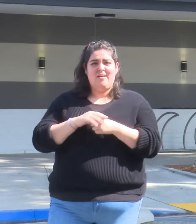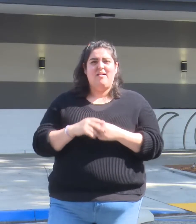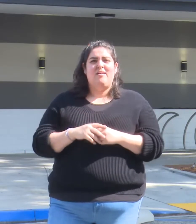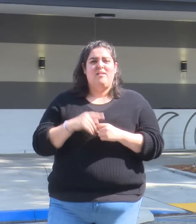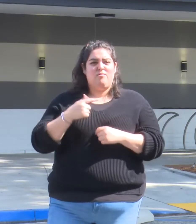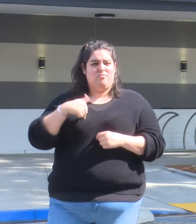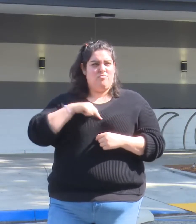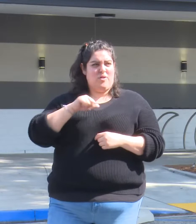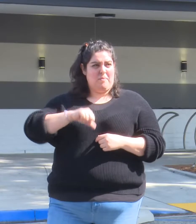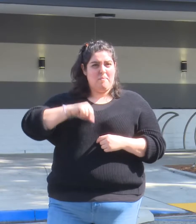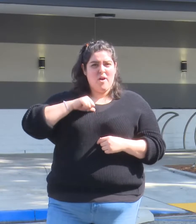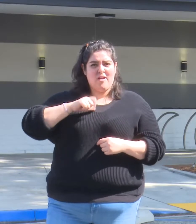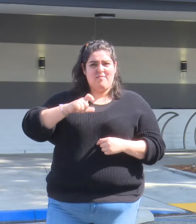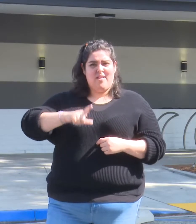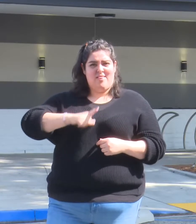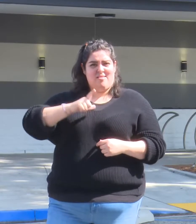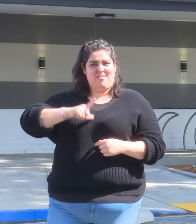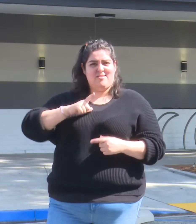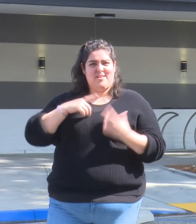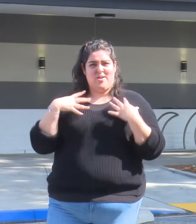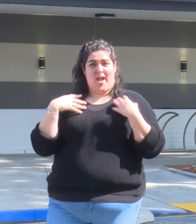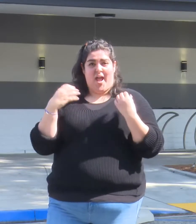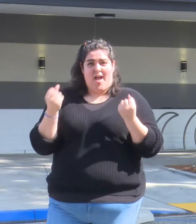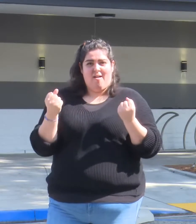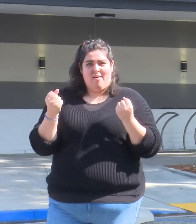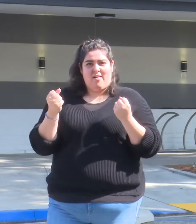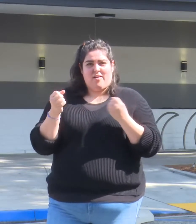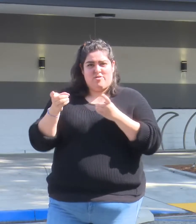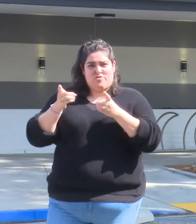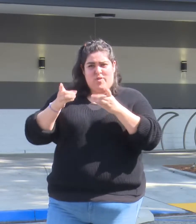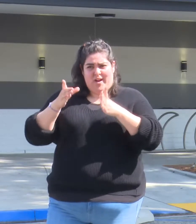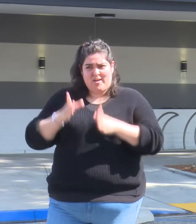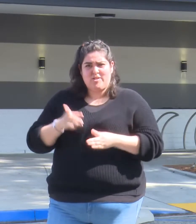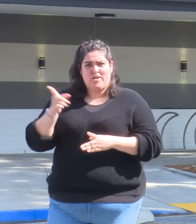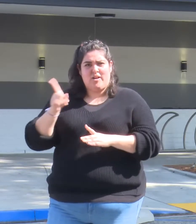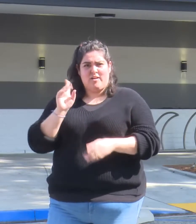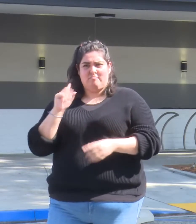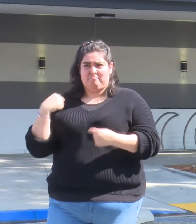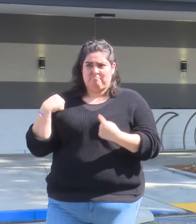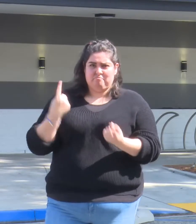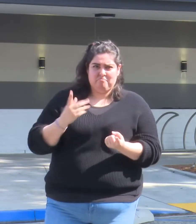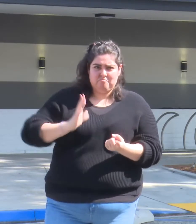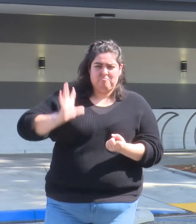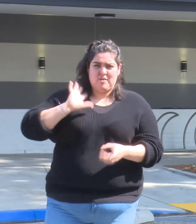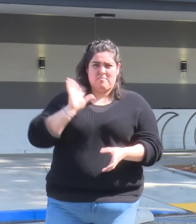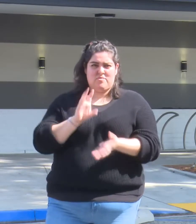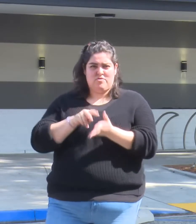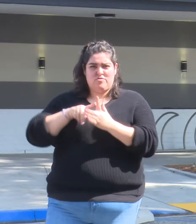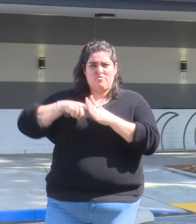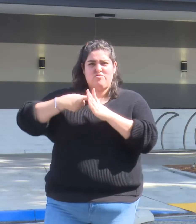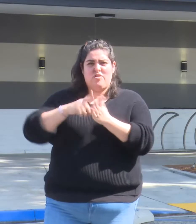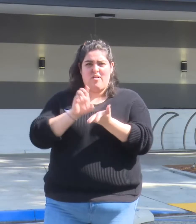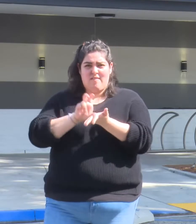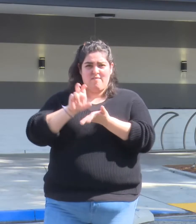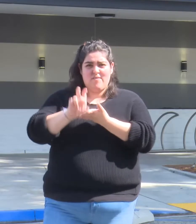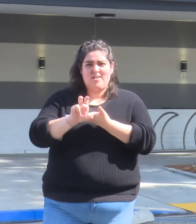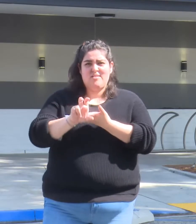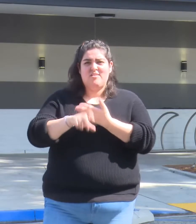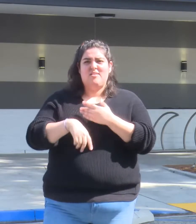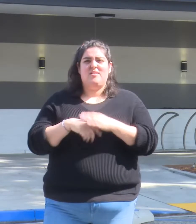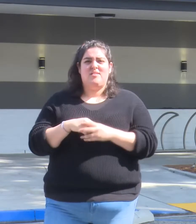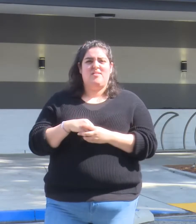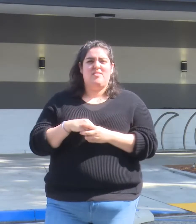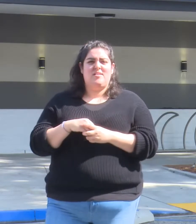the city's Latino health director that made some of the first investments in North Long Beach through the Healthy Eating Active Living, the Heal Zone